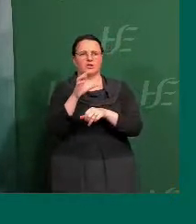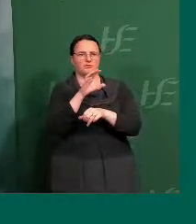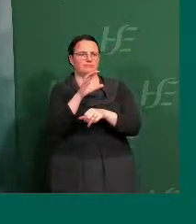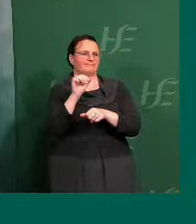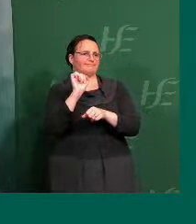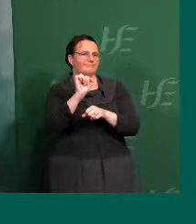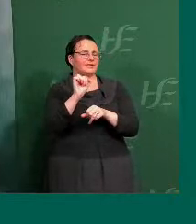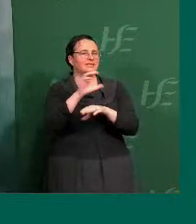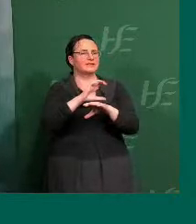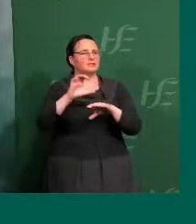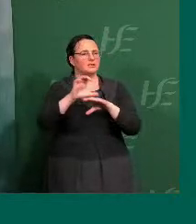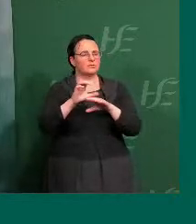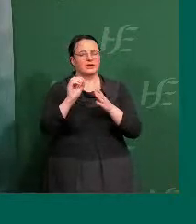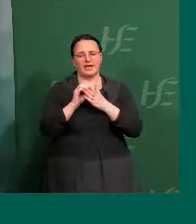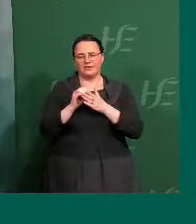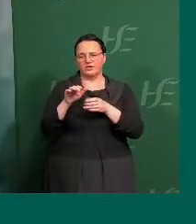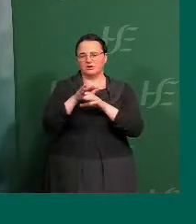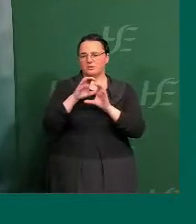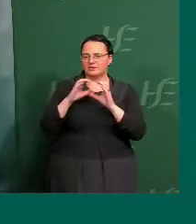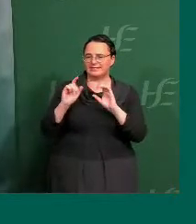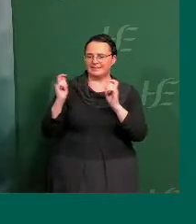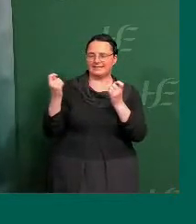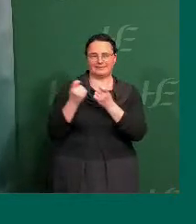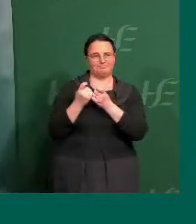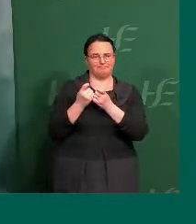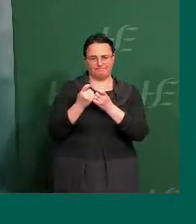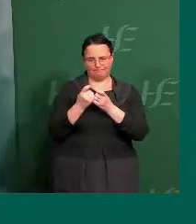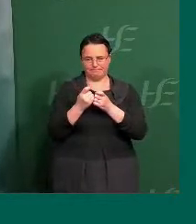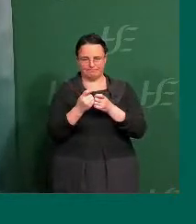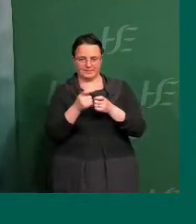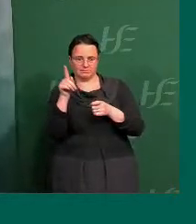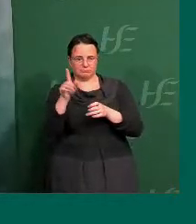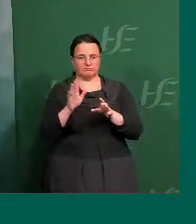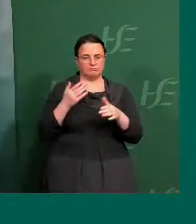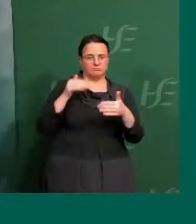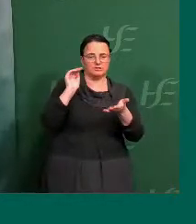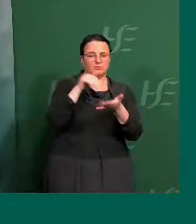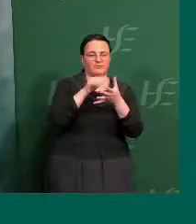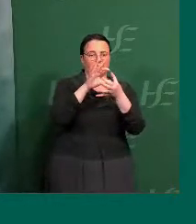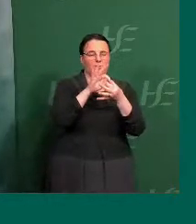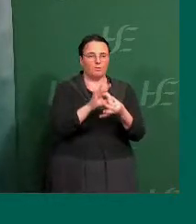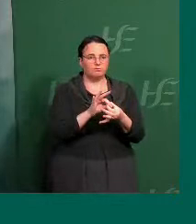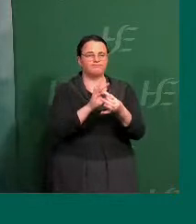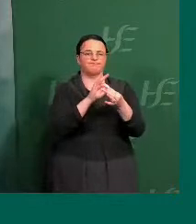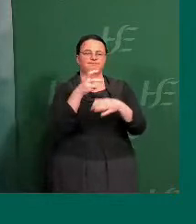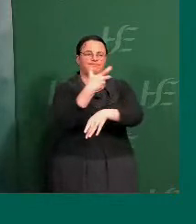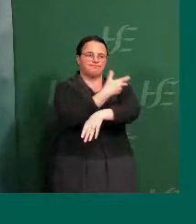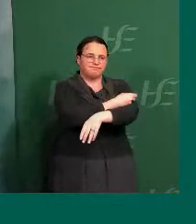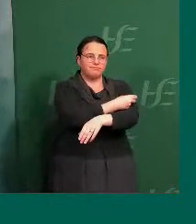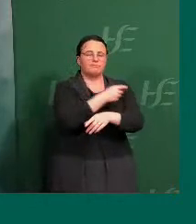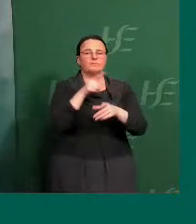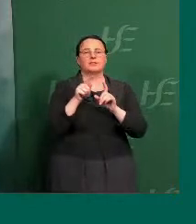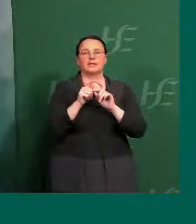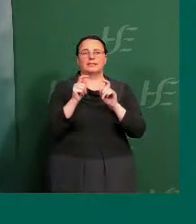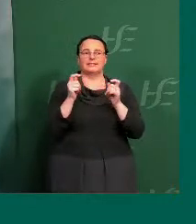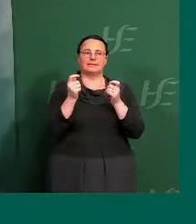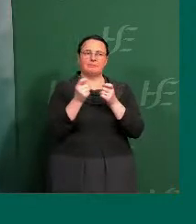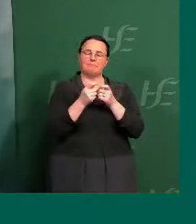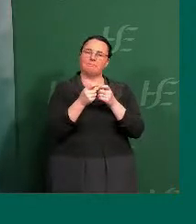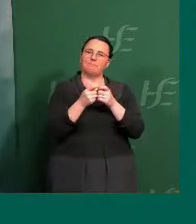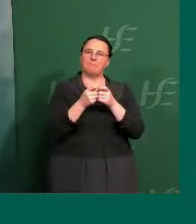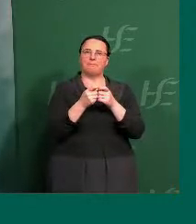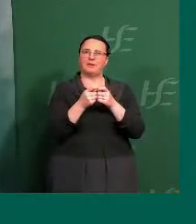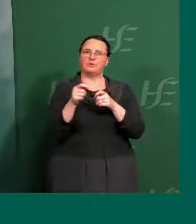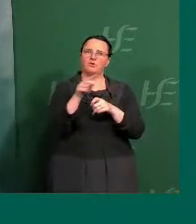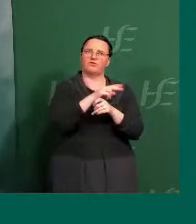have teams in our community health organisations that go out and actually vaccinate these people at home. And 2 people, a team of 2 over a day, would probably only